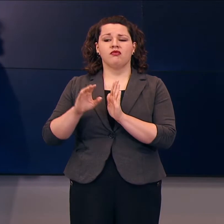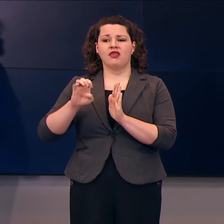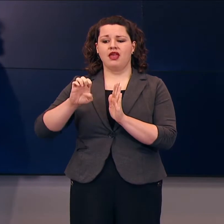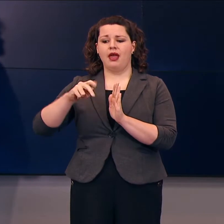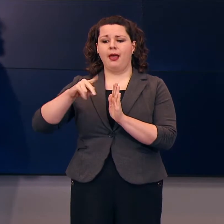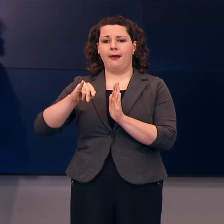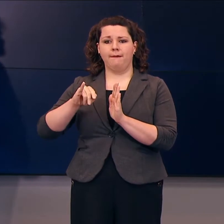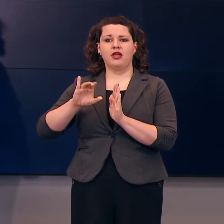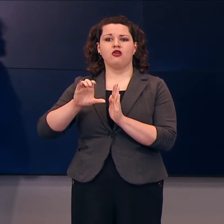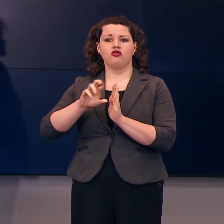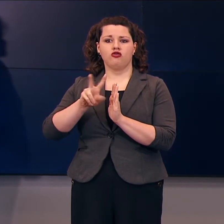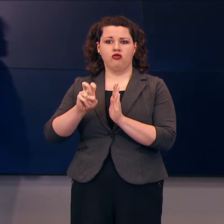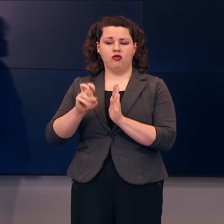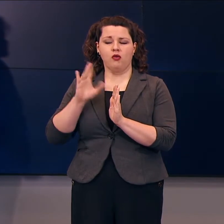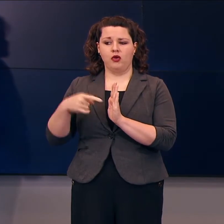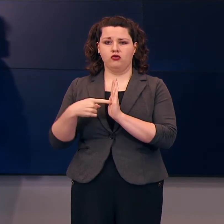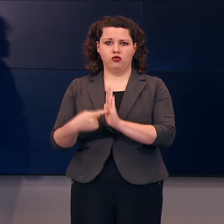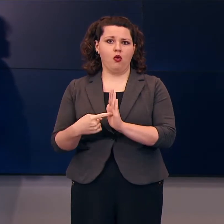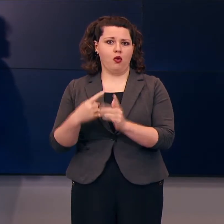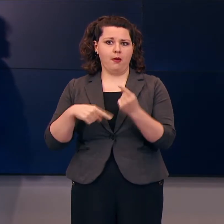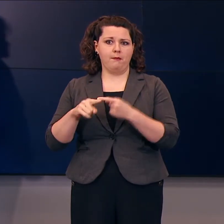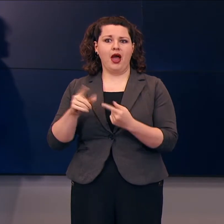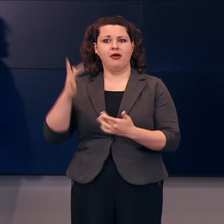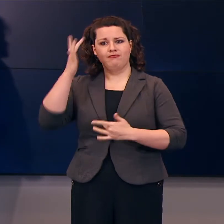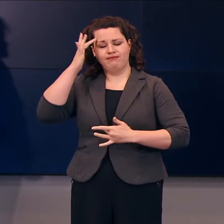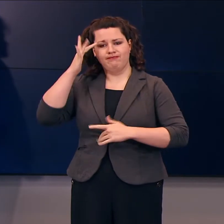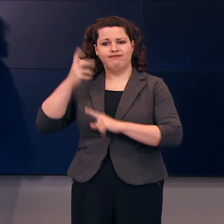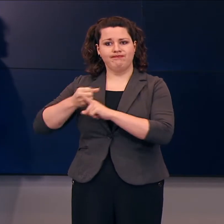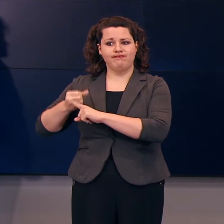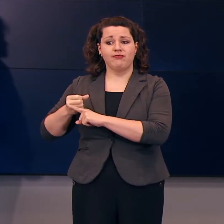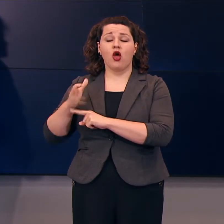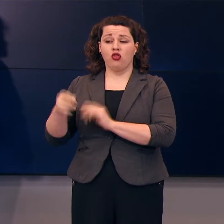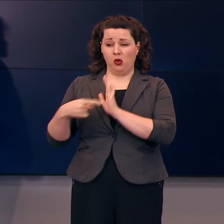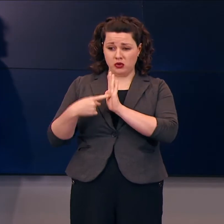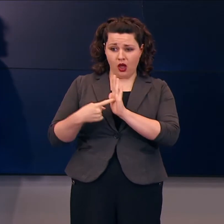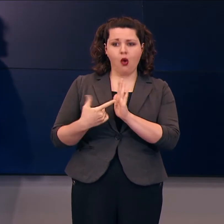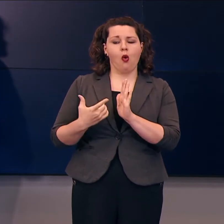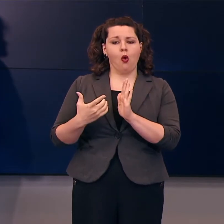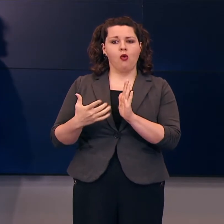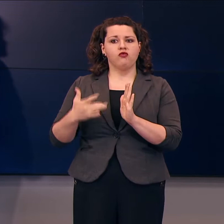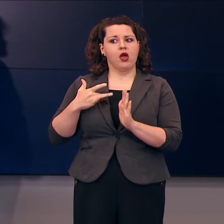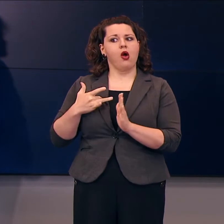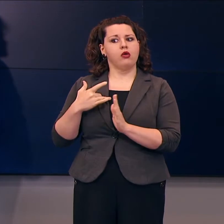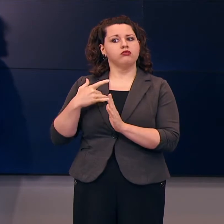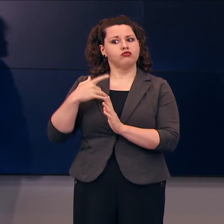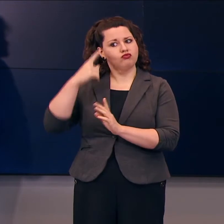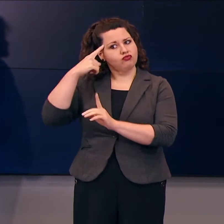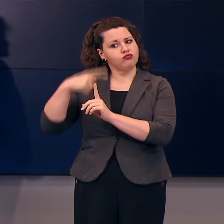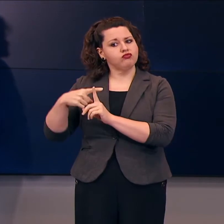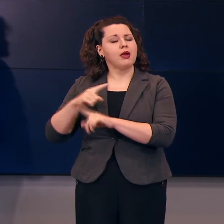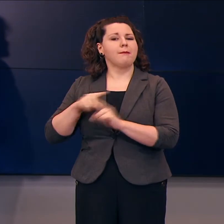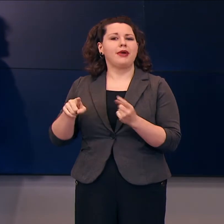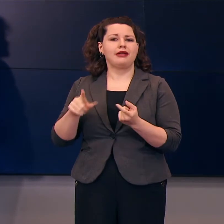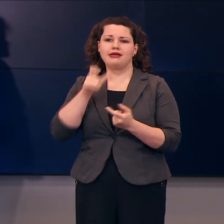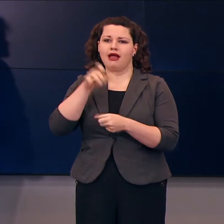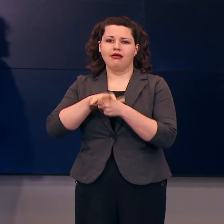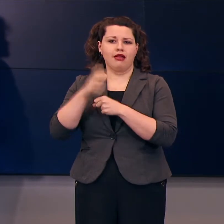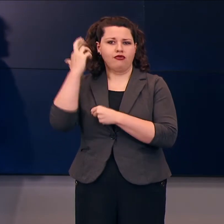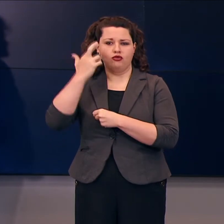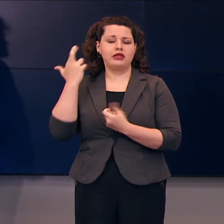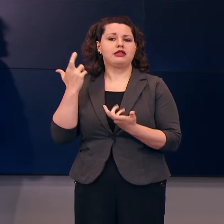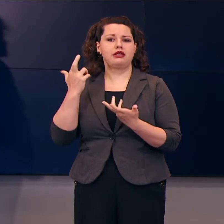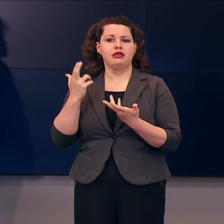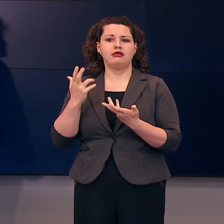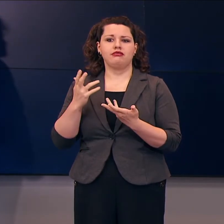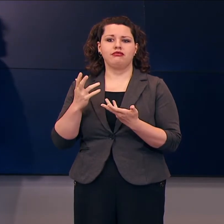our onset of illness. These signs are encouraging, but they certainly do not, they are not a reason enough for us to let up